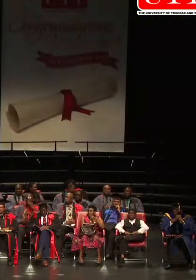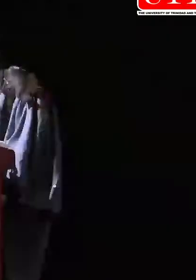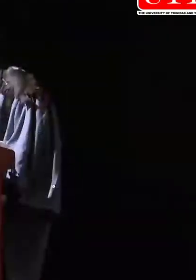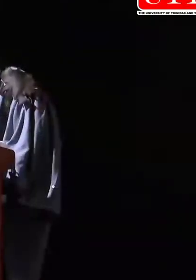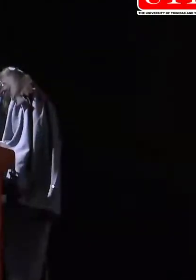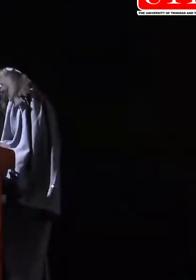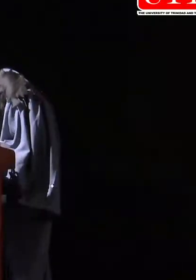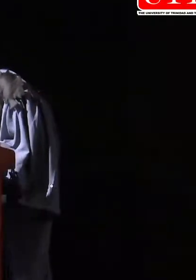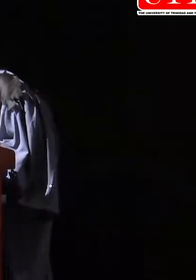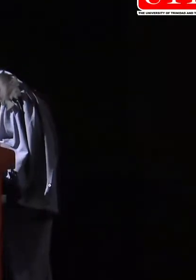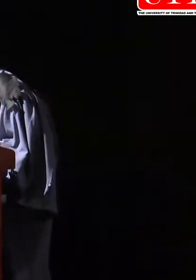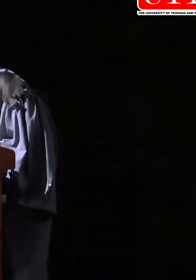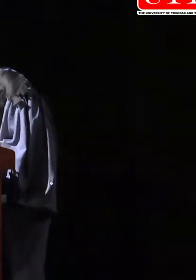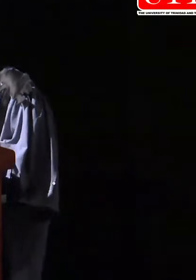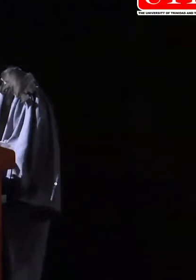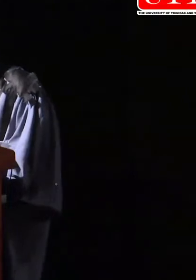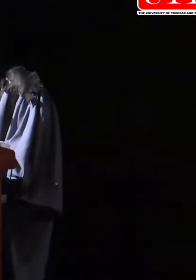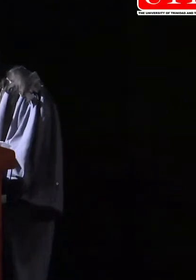Carvel Harry,